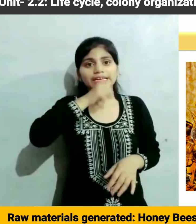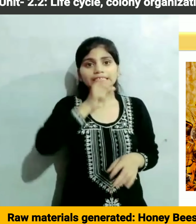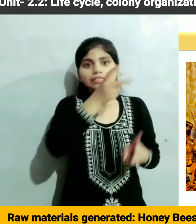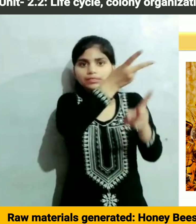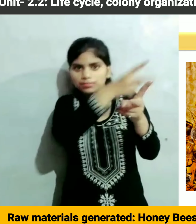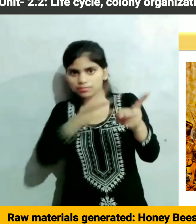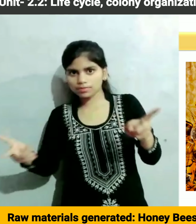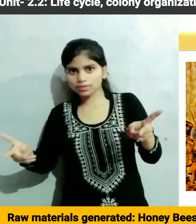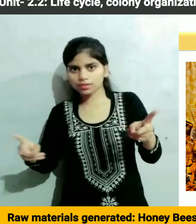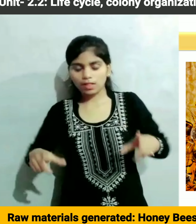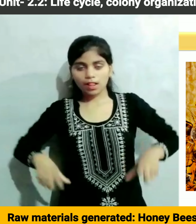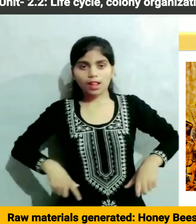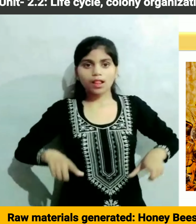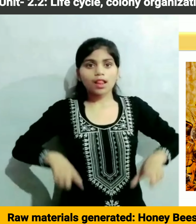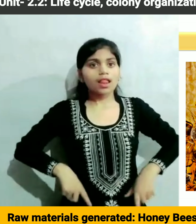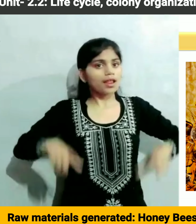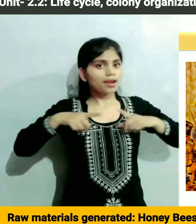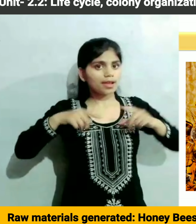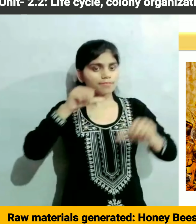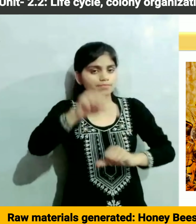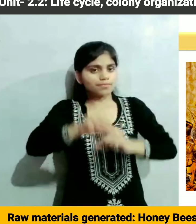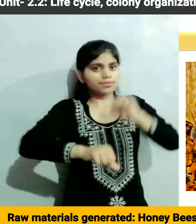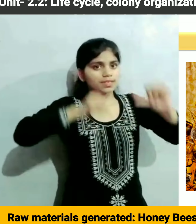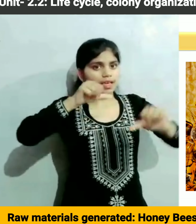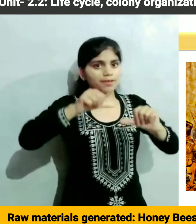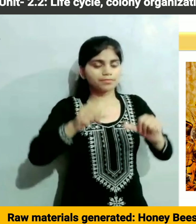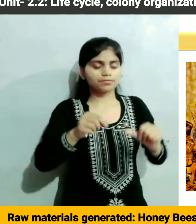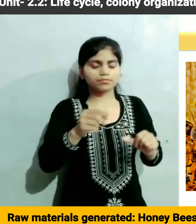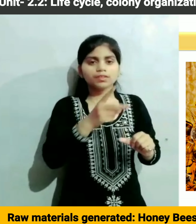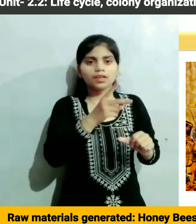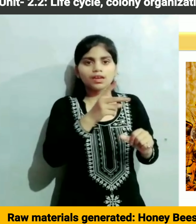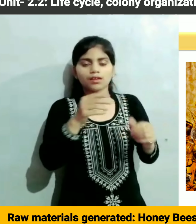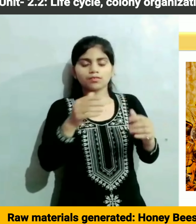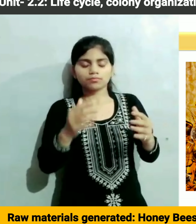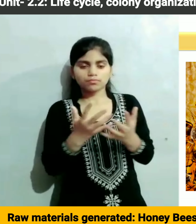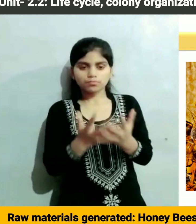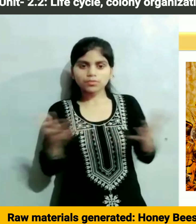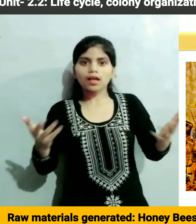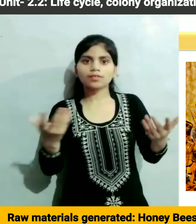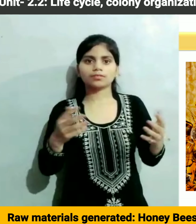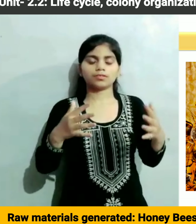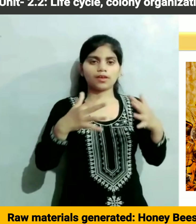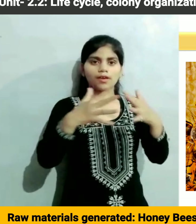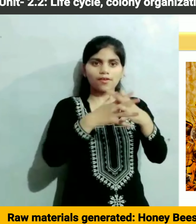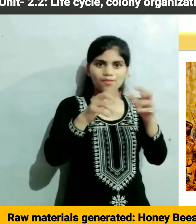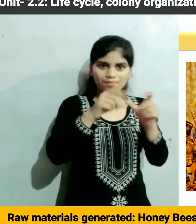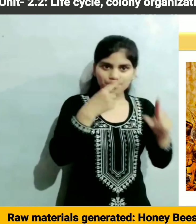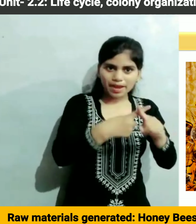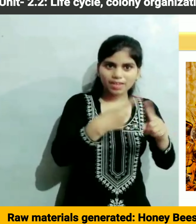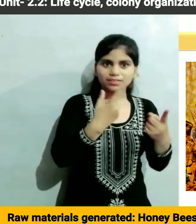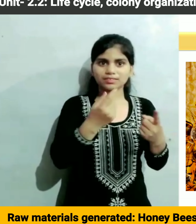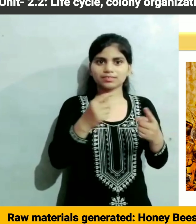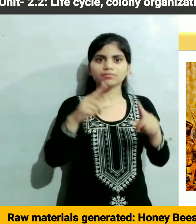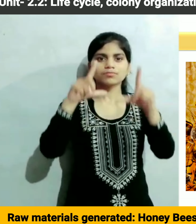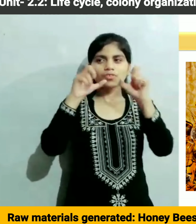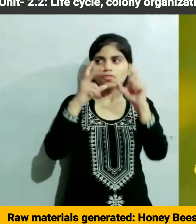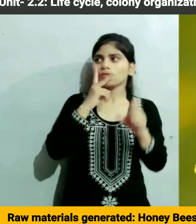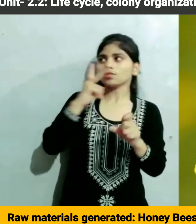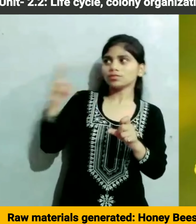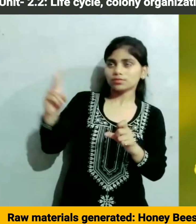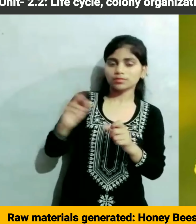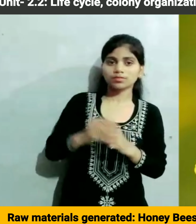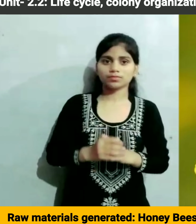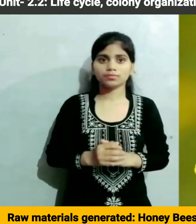cycle produce beeswax, bee venom, and royal jelly. Apart from